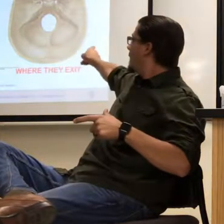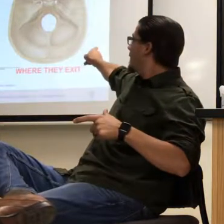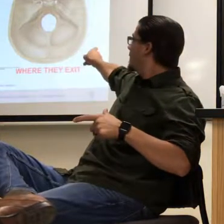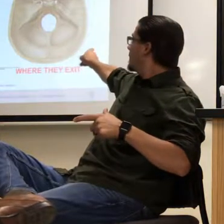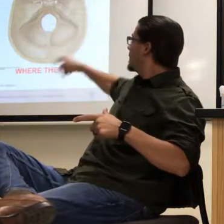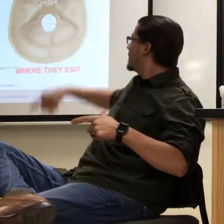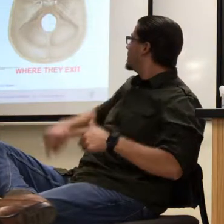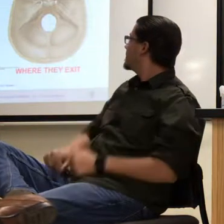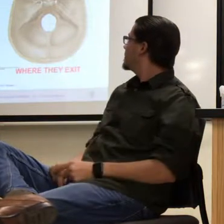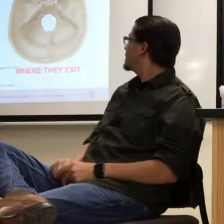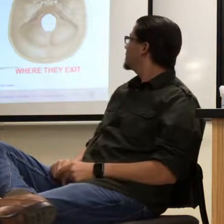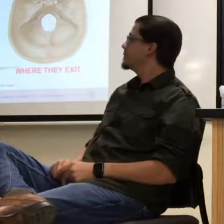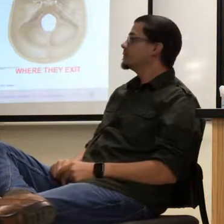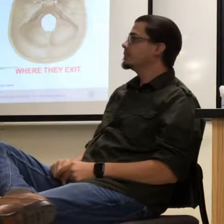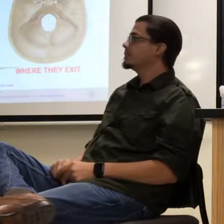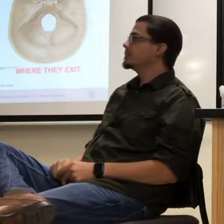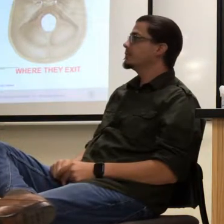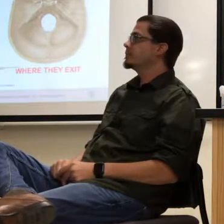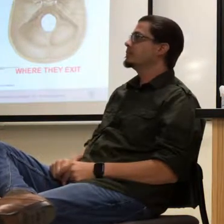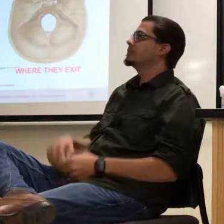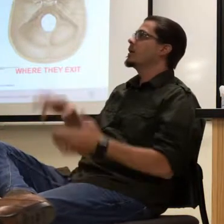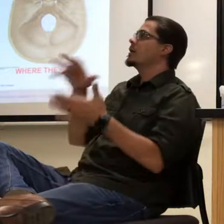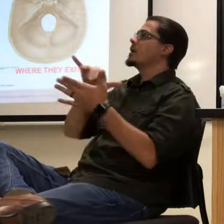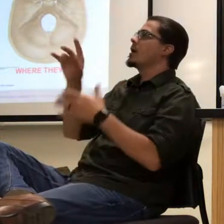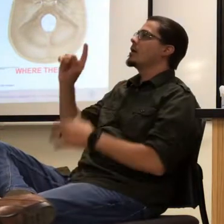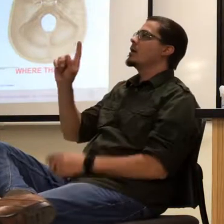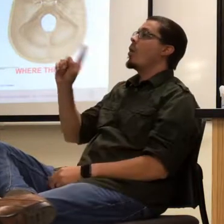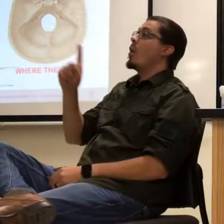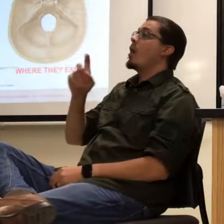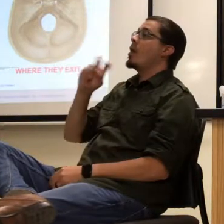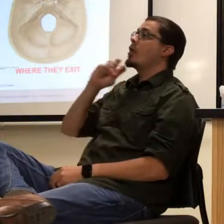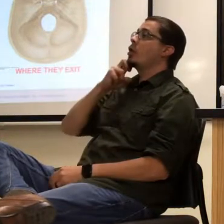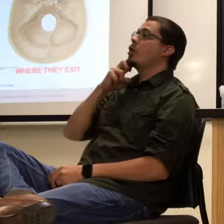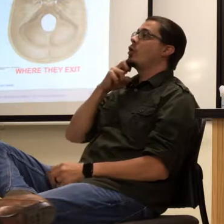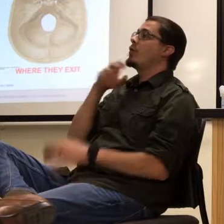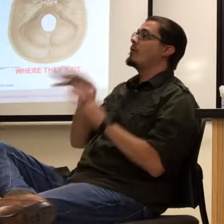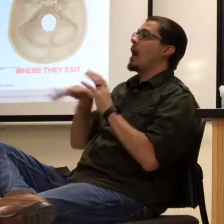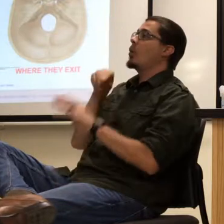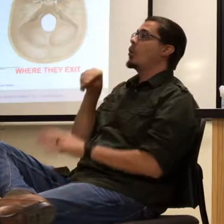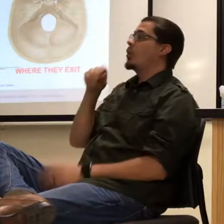where the nerve exits.